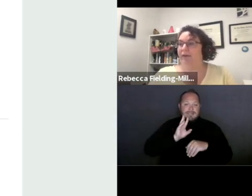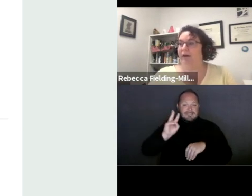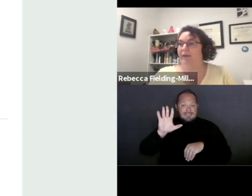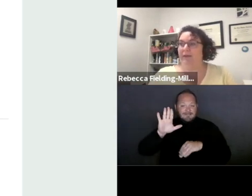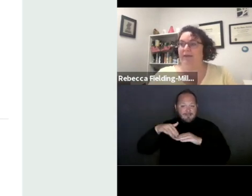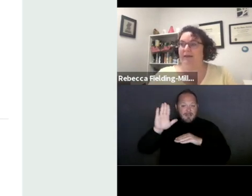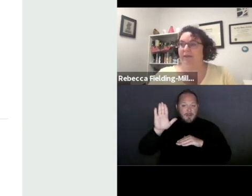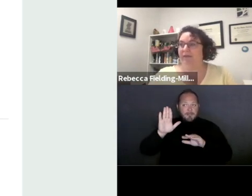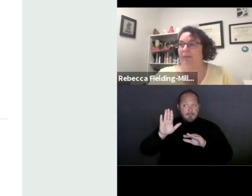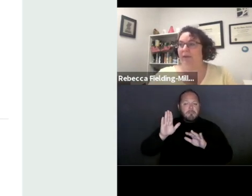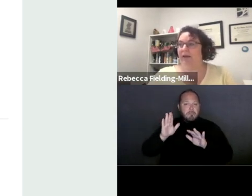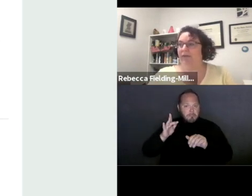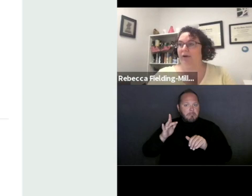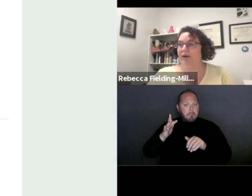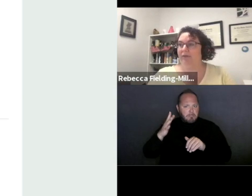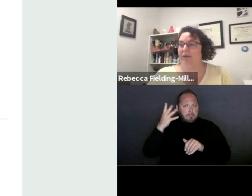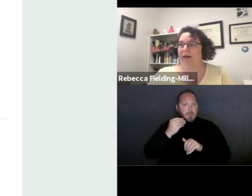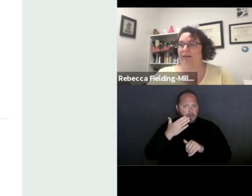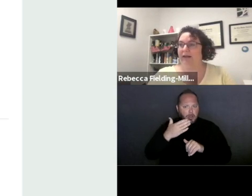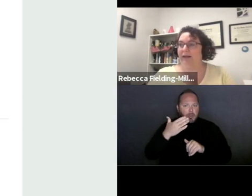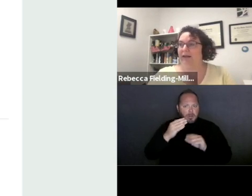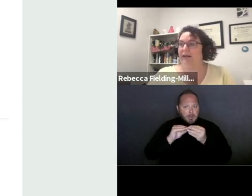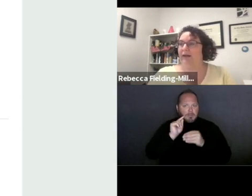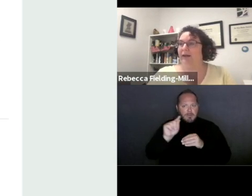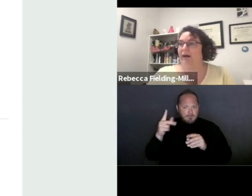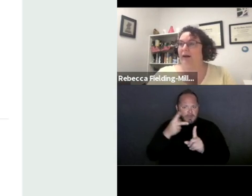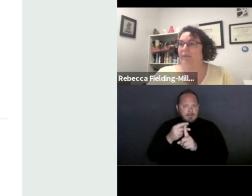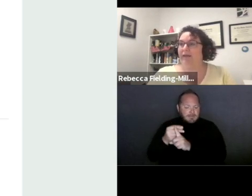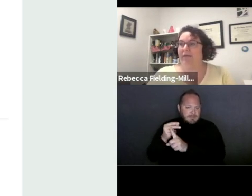of people 65 and up in California are fully vaccinated.